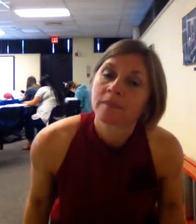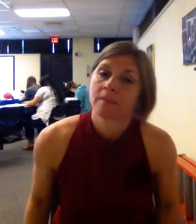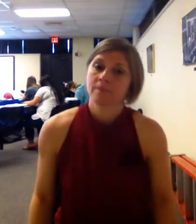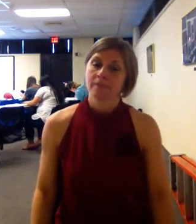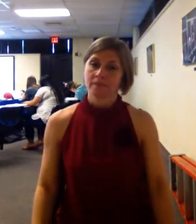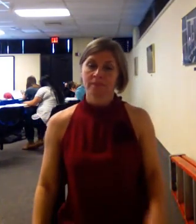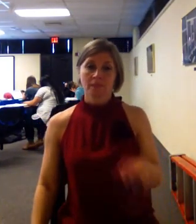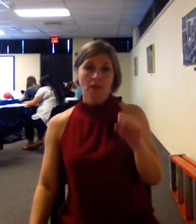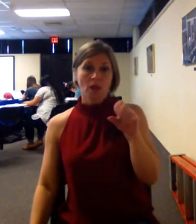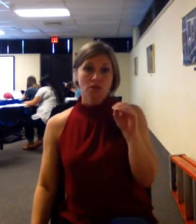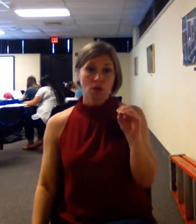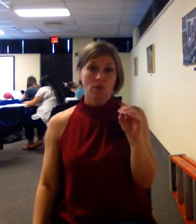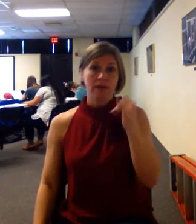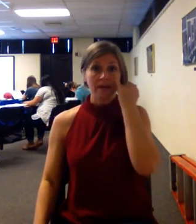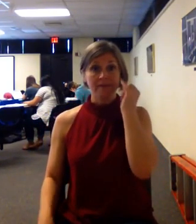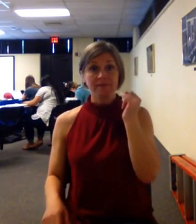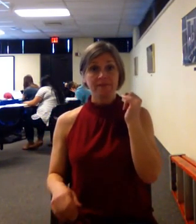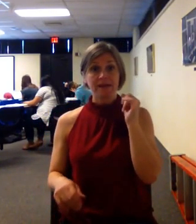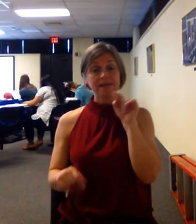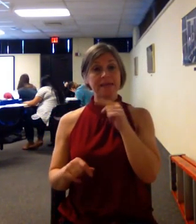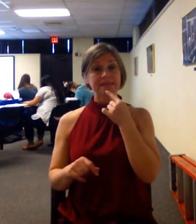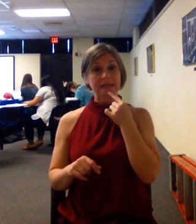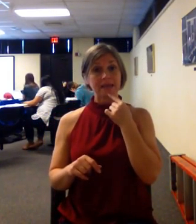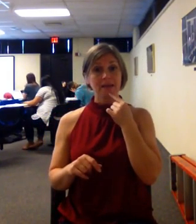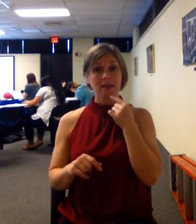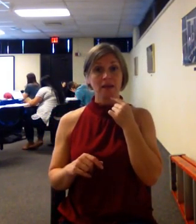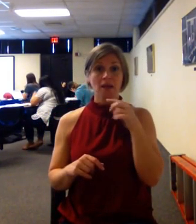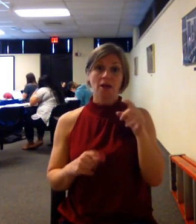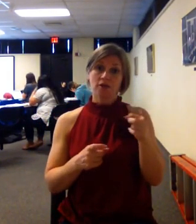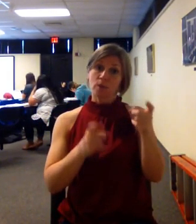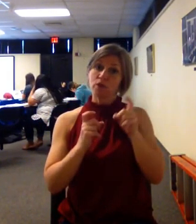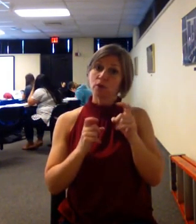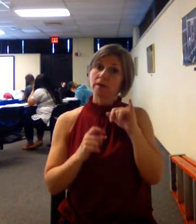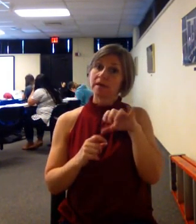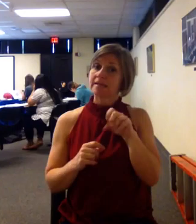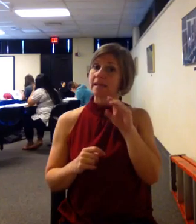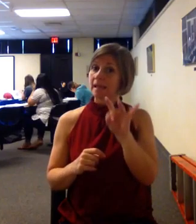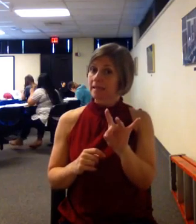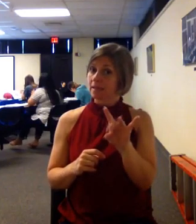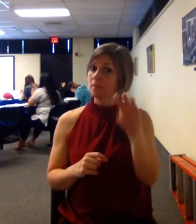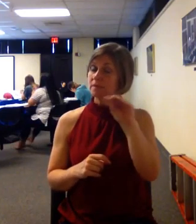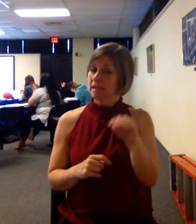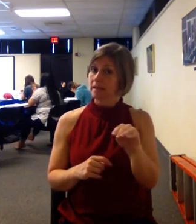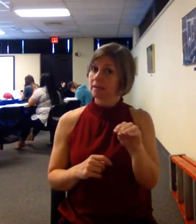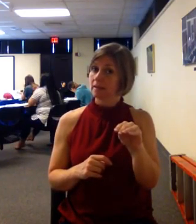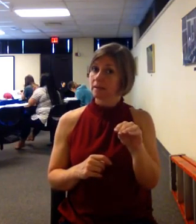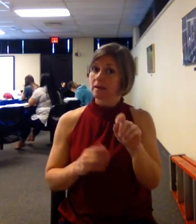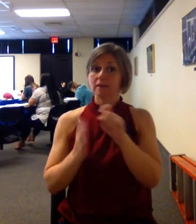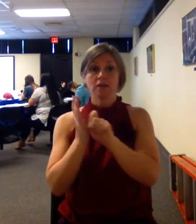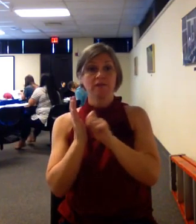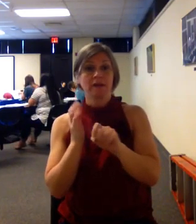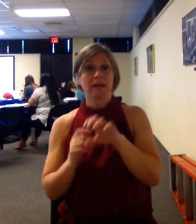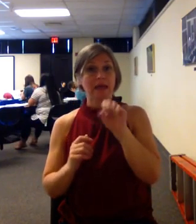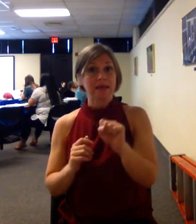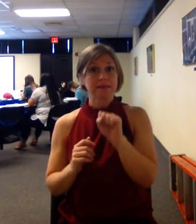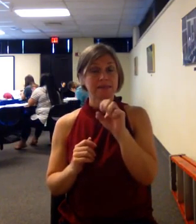So had they said the return on the market is 8%, fill out your SML equation, that's